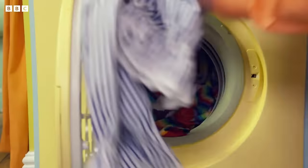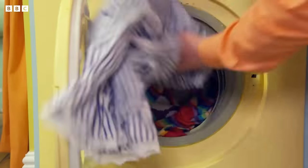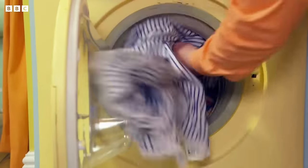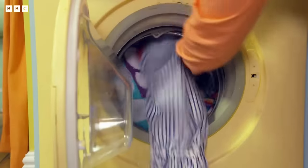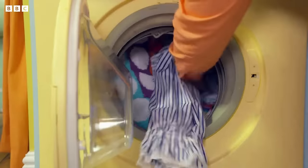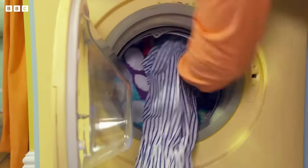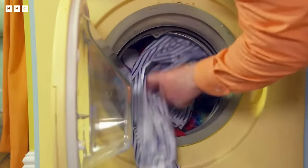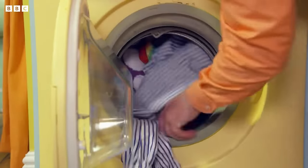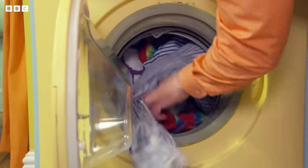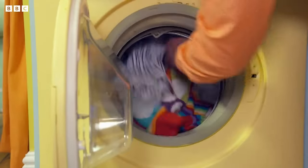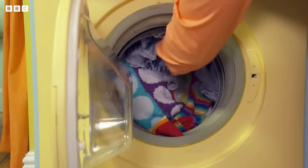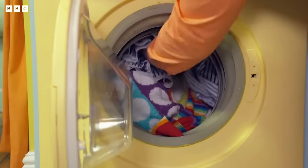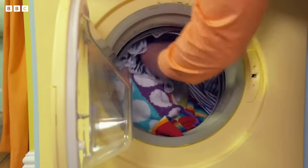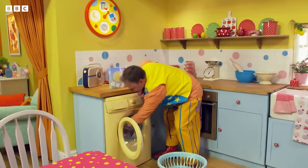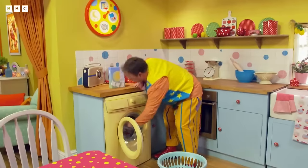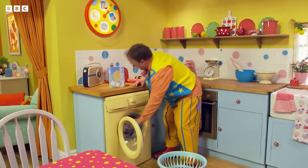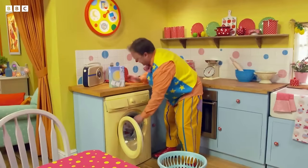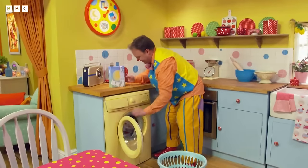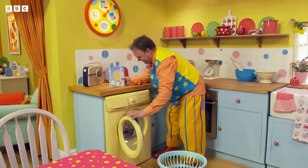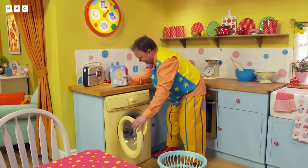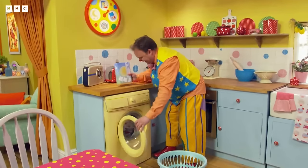Oh, da da da da. Ah, here we go.